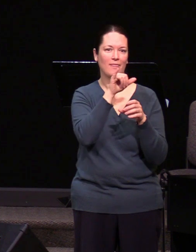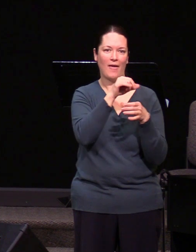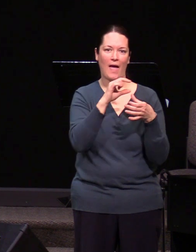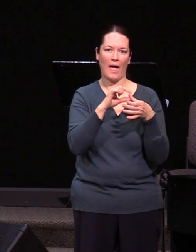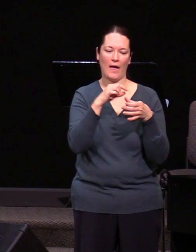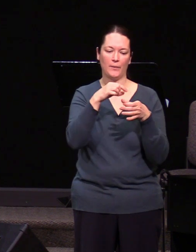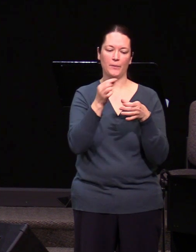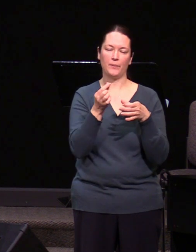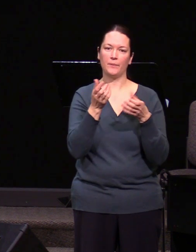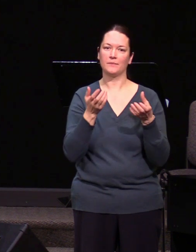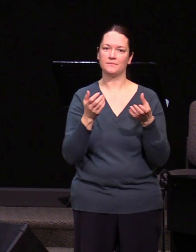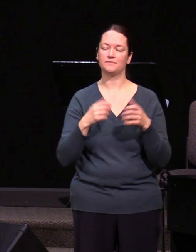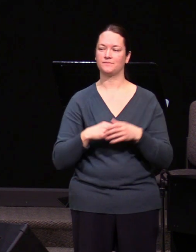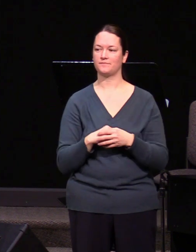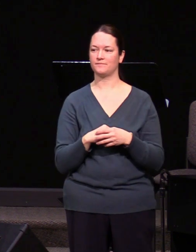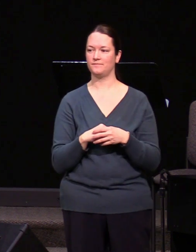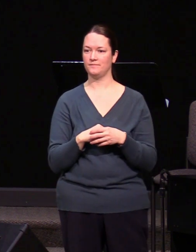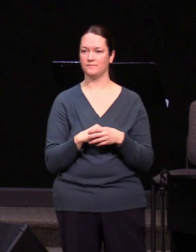Because here's the deal.